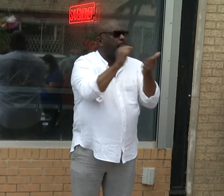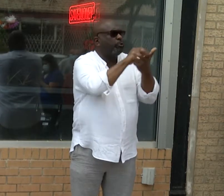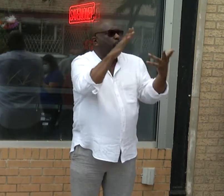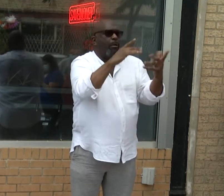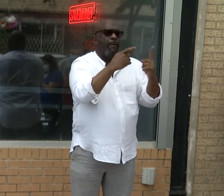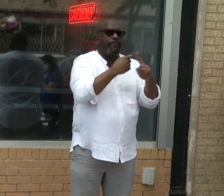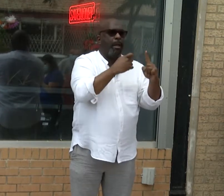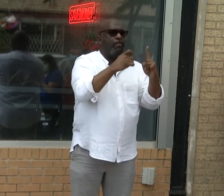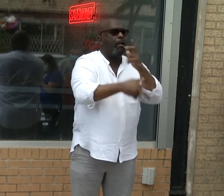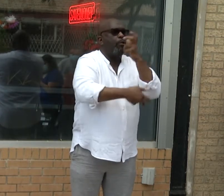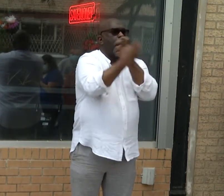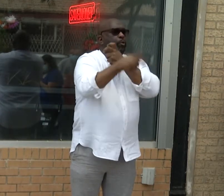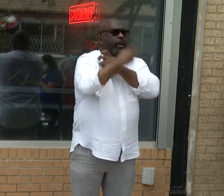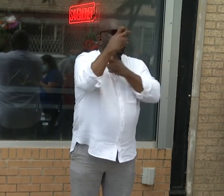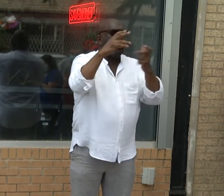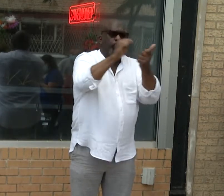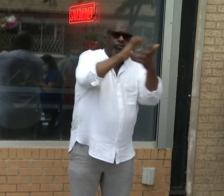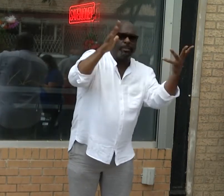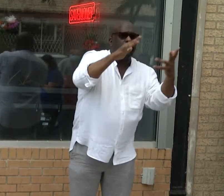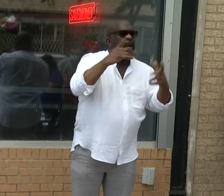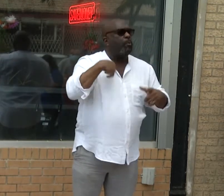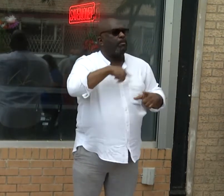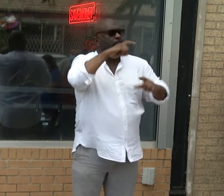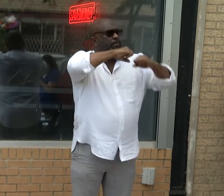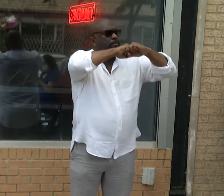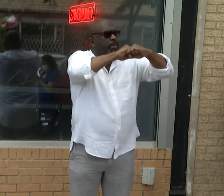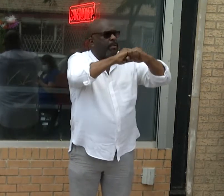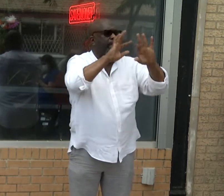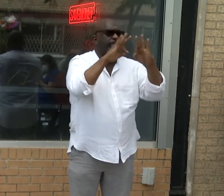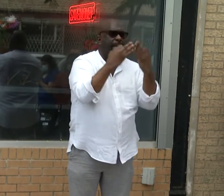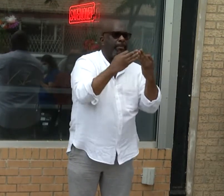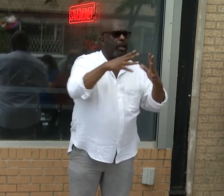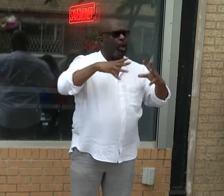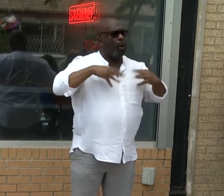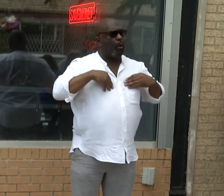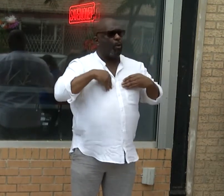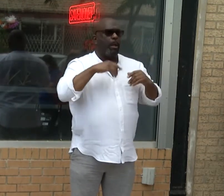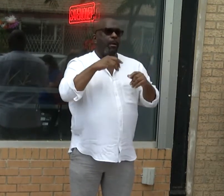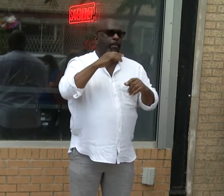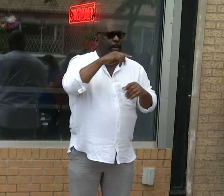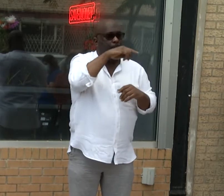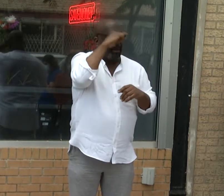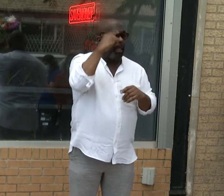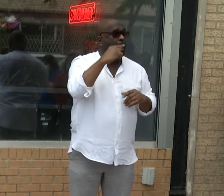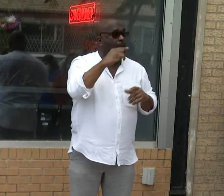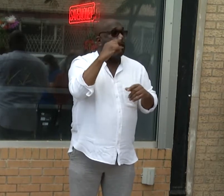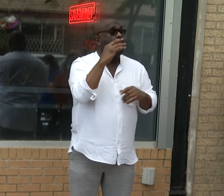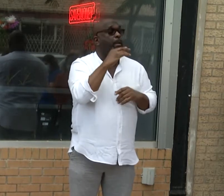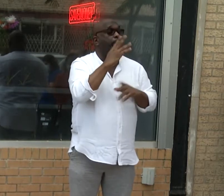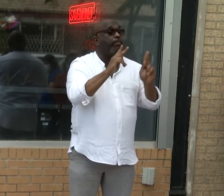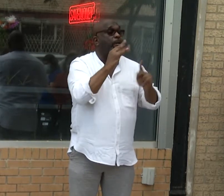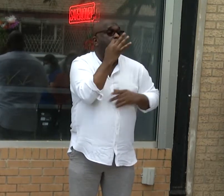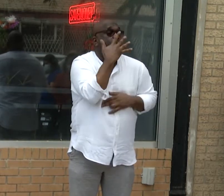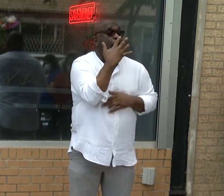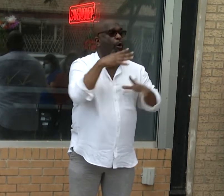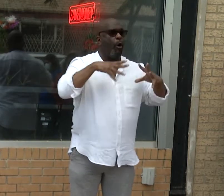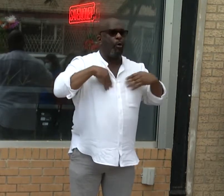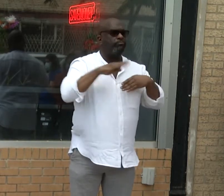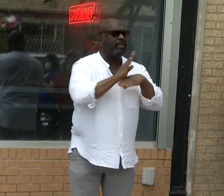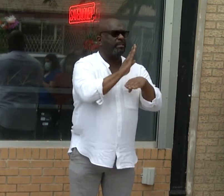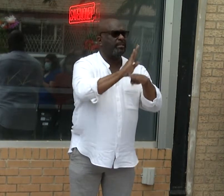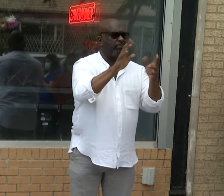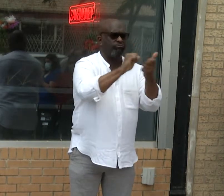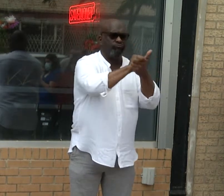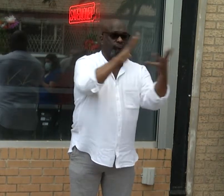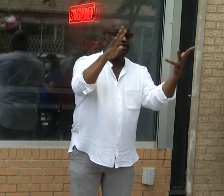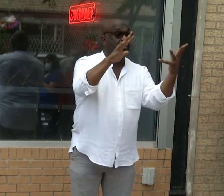must protect our family-owned, minority-owned businesses who are still cleaning up broken glass and decimated shelves. Like